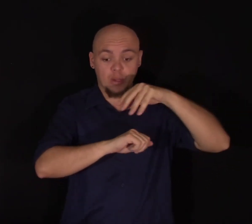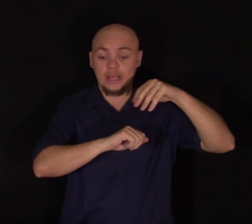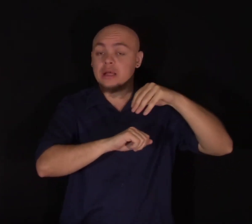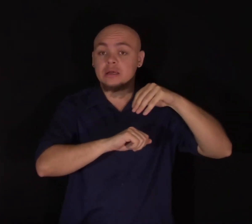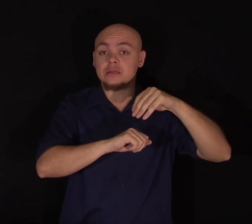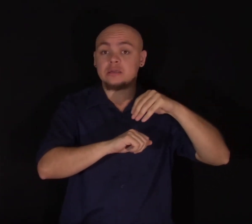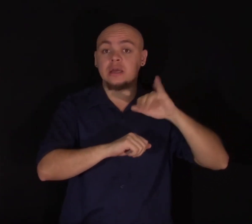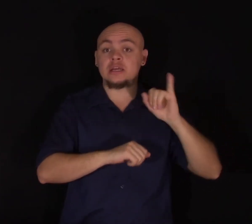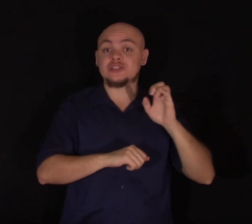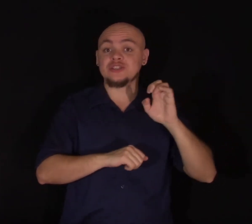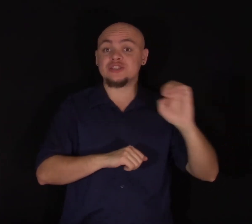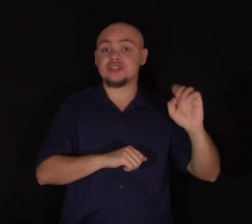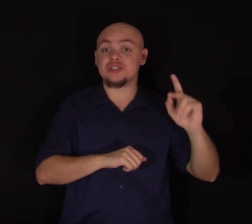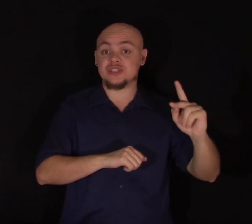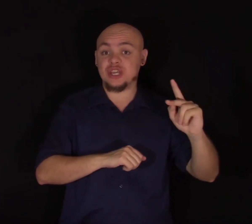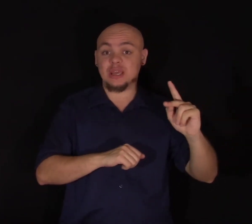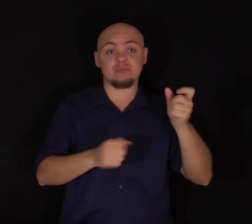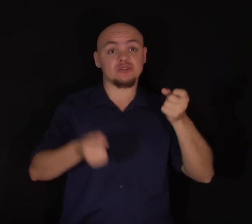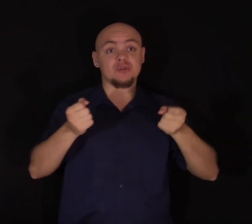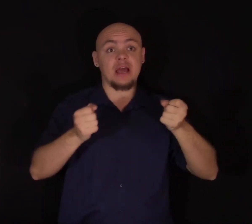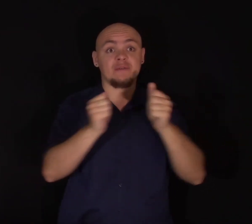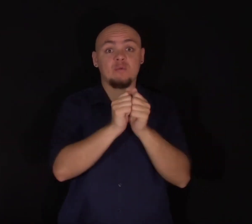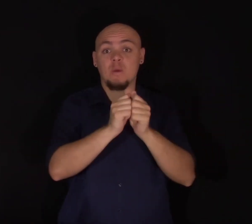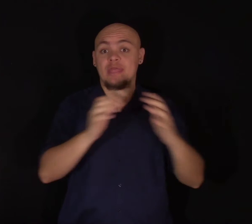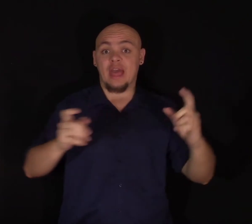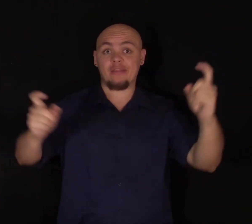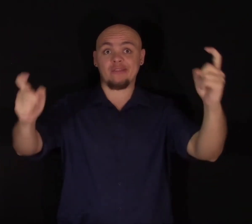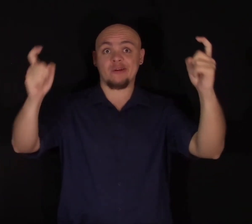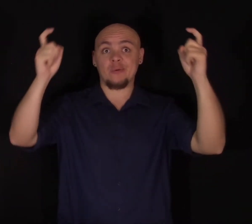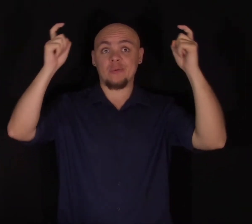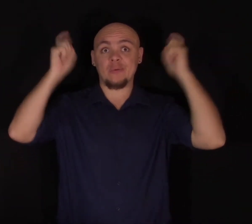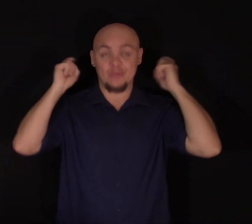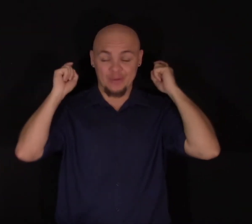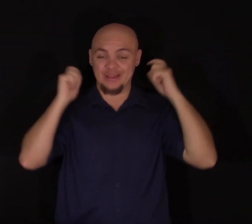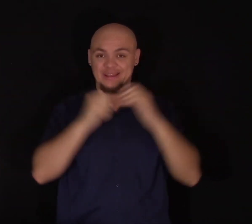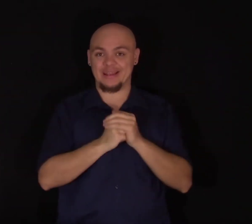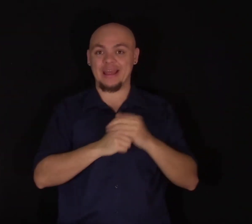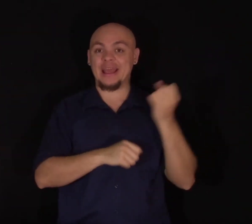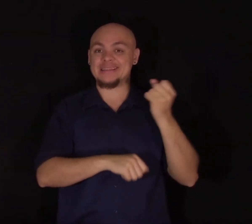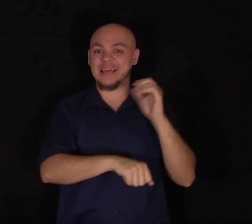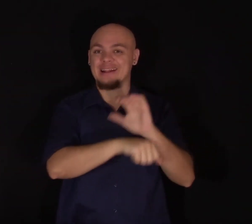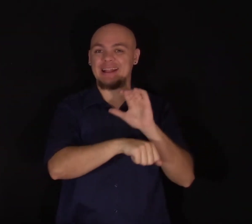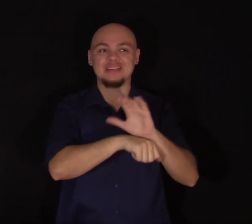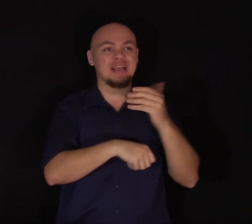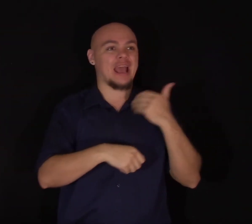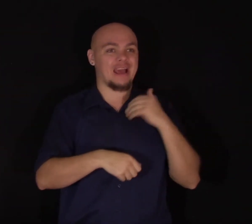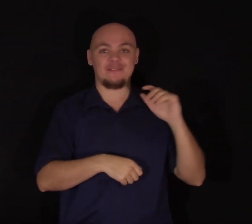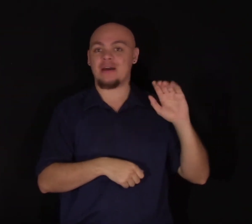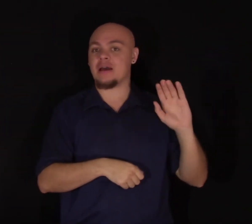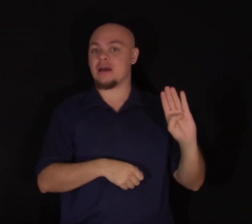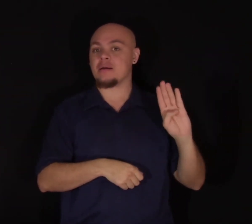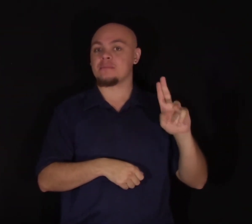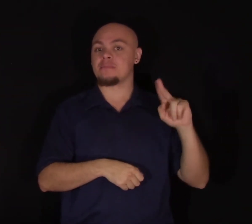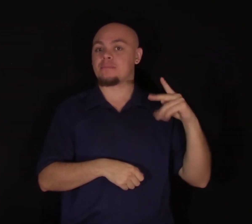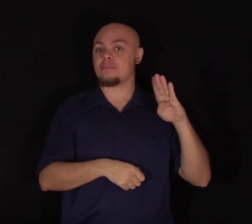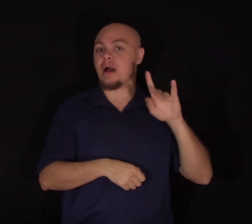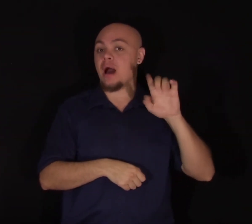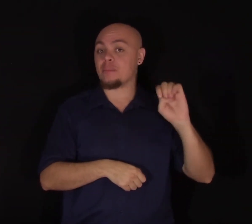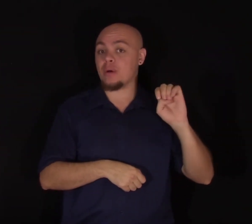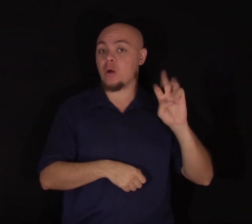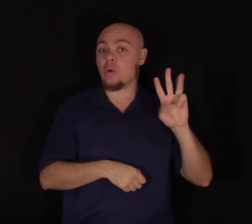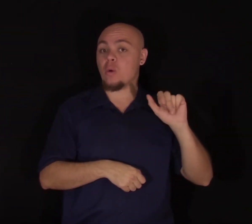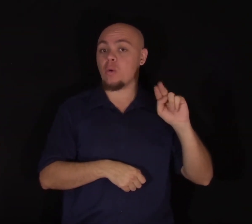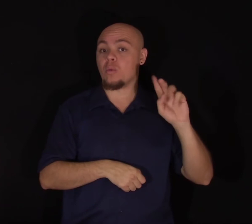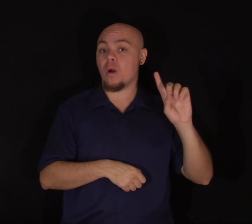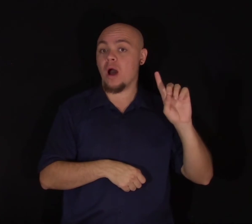with the top off. And if you were downtown a few Saturday nights ago, she was the one with her bubble wand out of the top of the Jeep, letting the wind